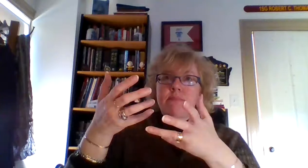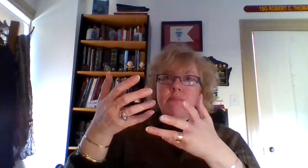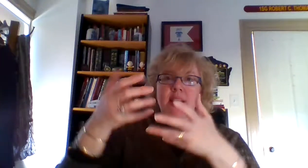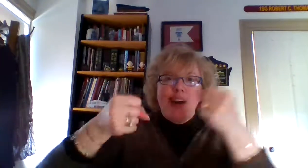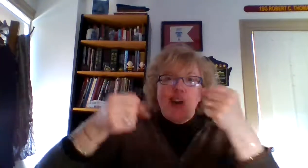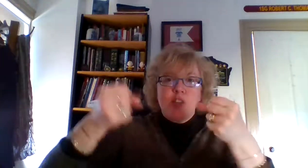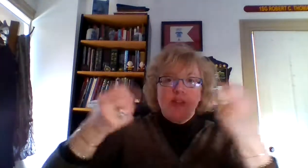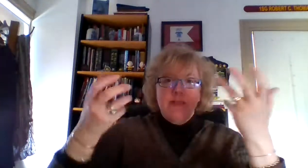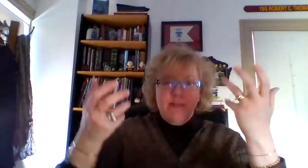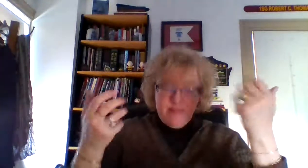like the udders.